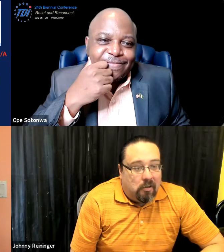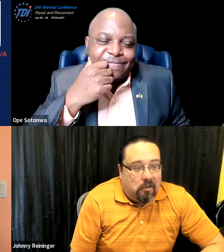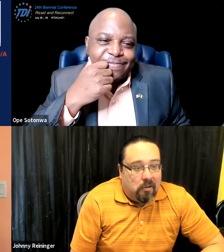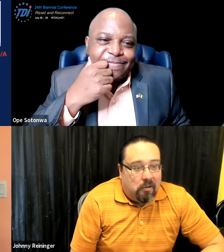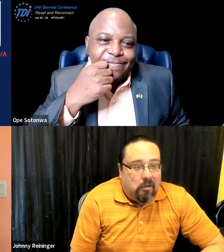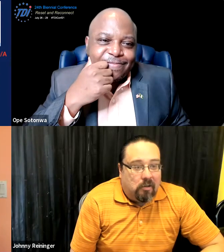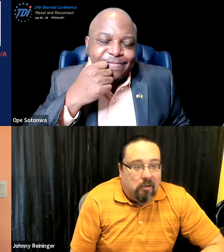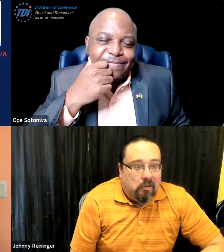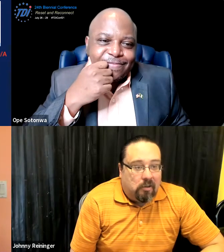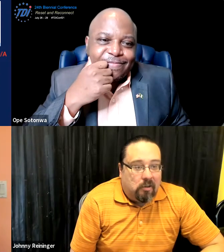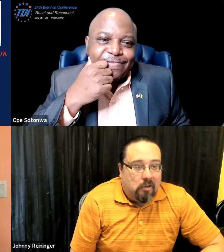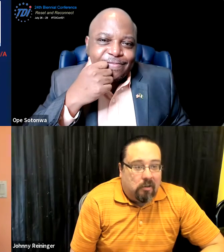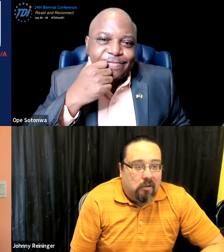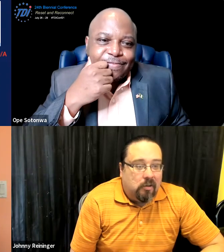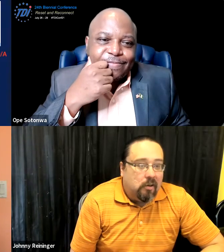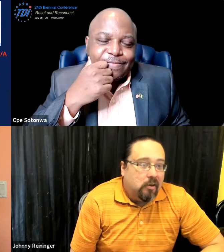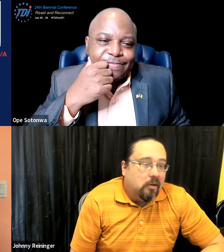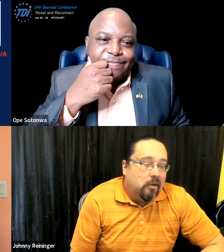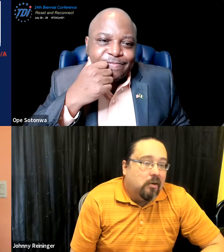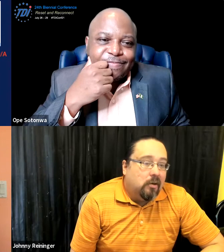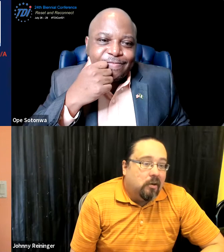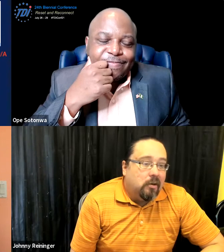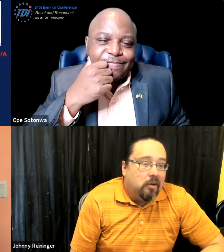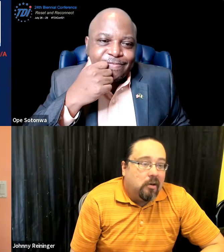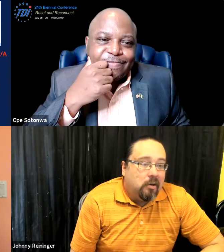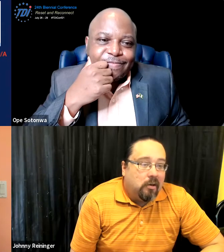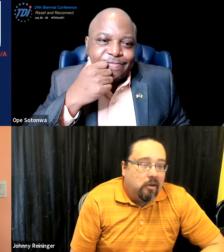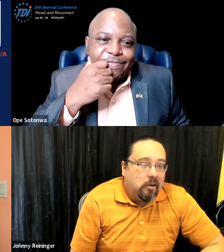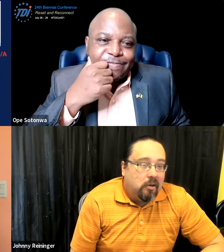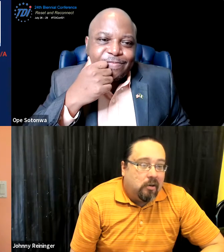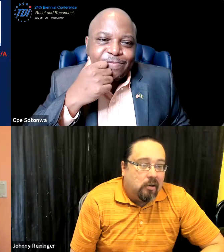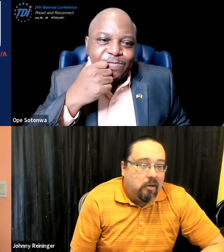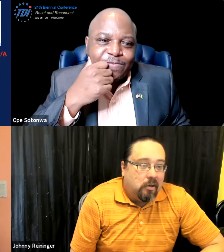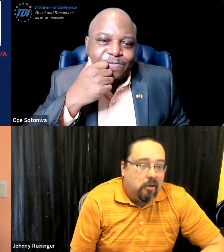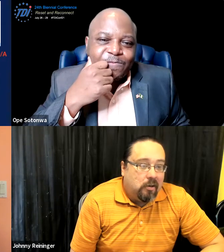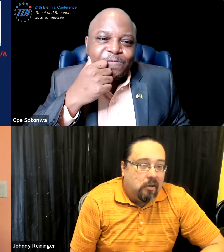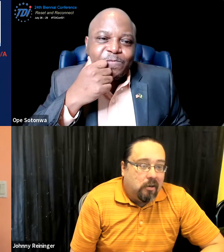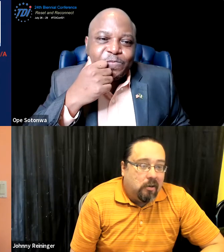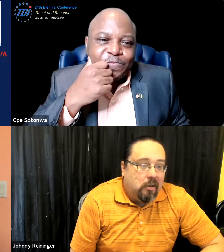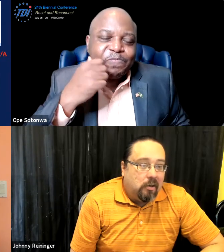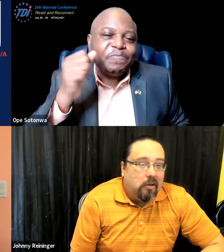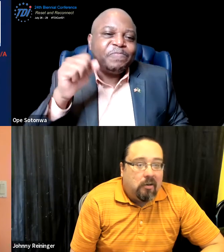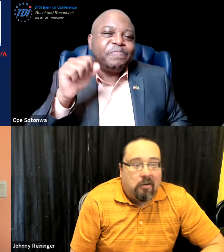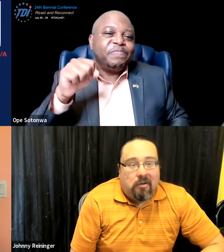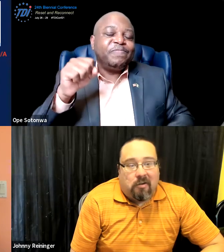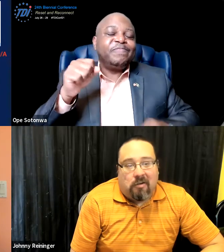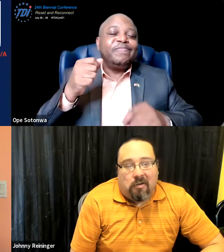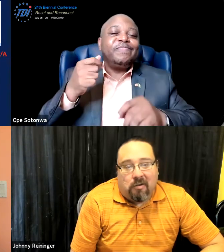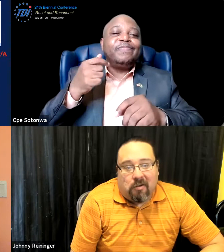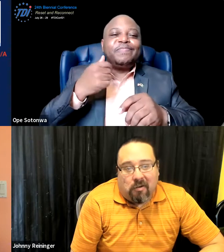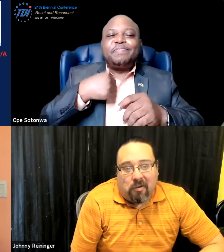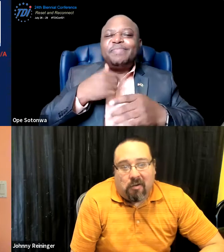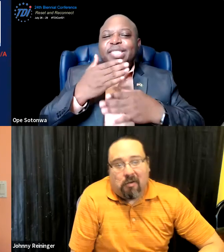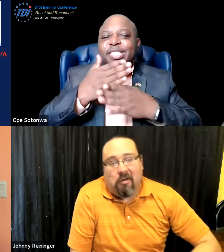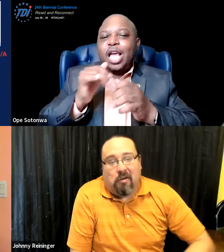to interpret and to receive different type of regional signs has gone down. Yeah, I've noticed the